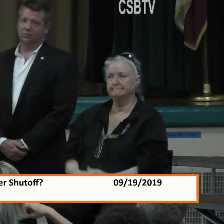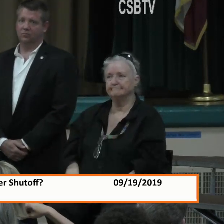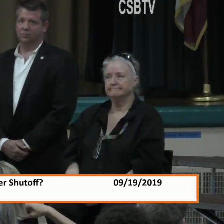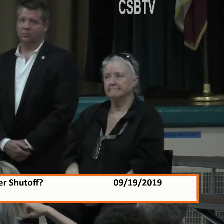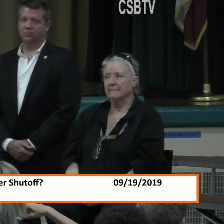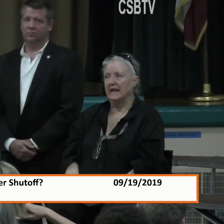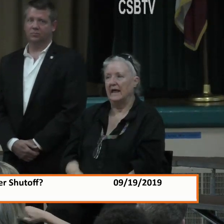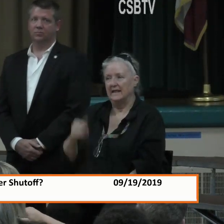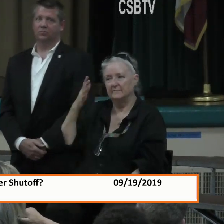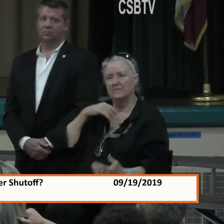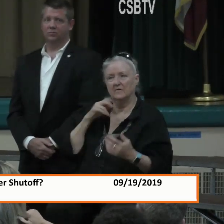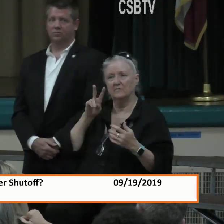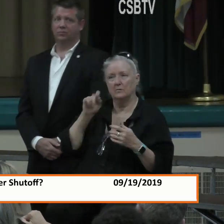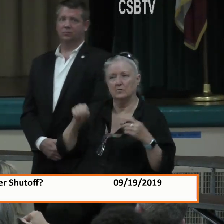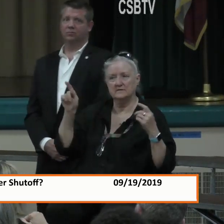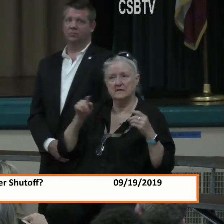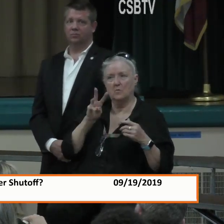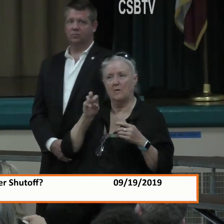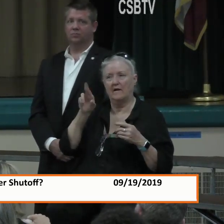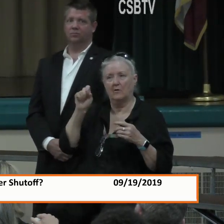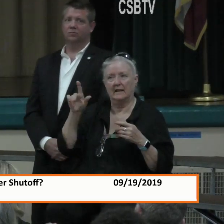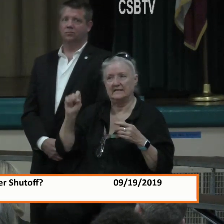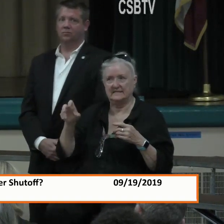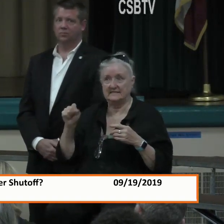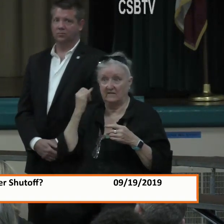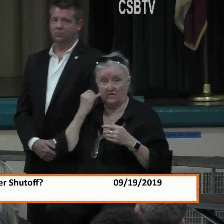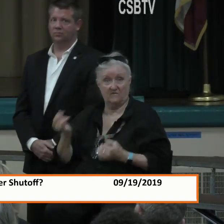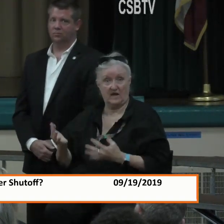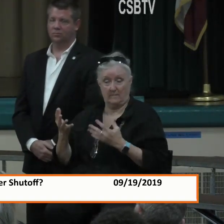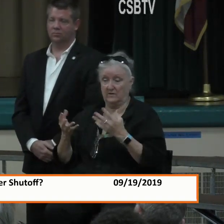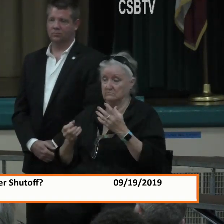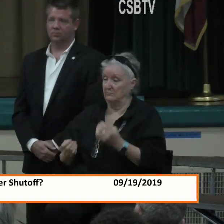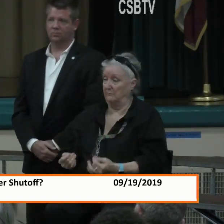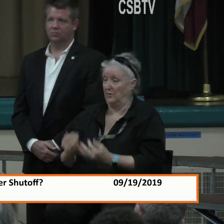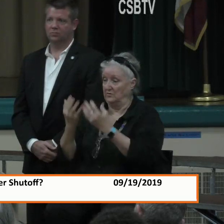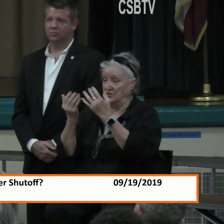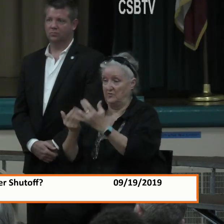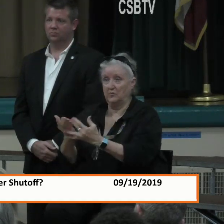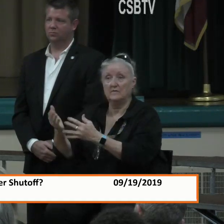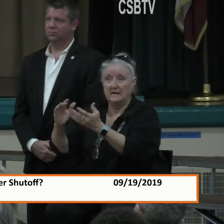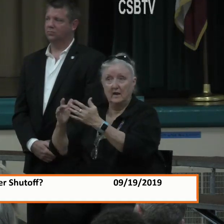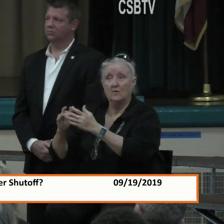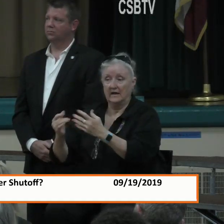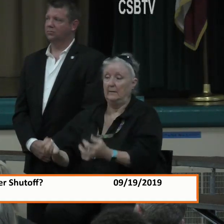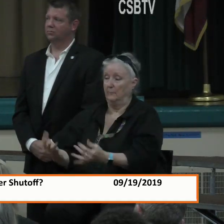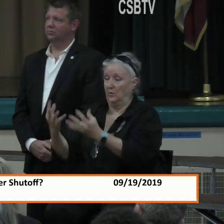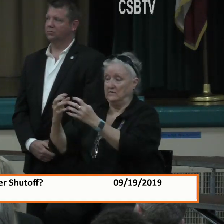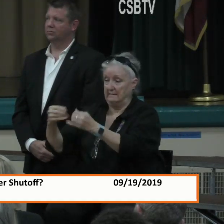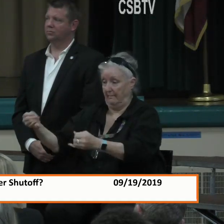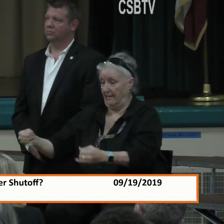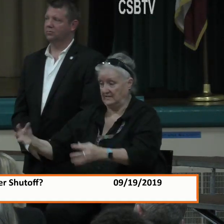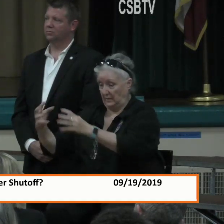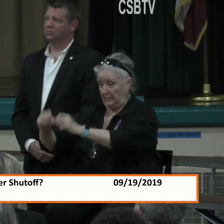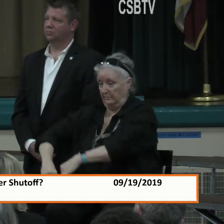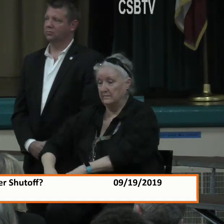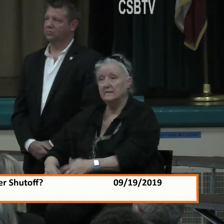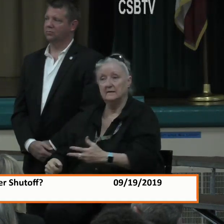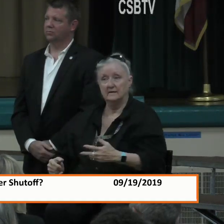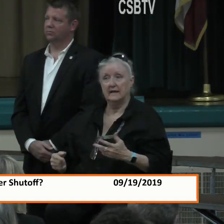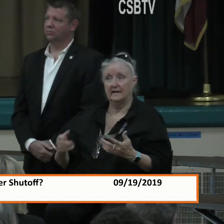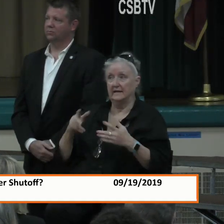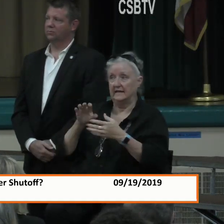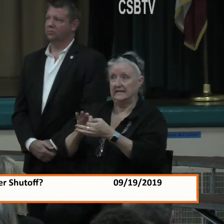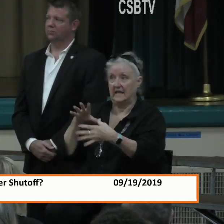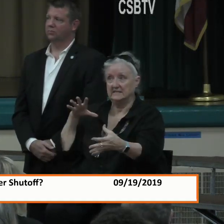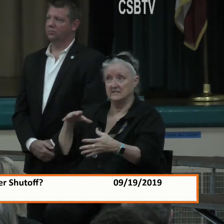as the gentleman from Verizon Wireless mentioned, if a fire does burn through the network, it does burn the lines down, And a lot of times it does cut